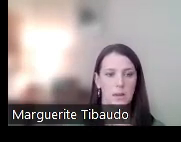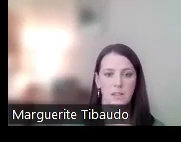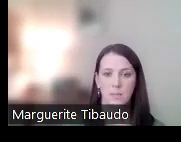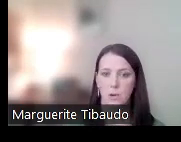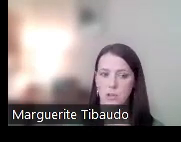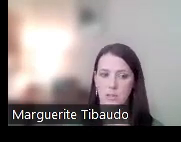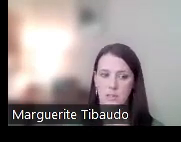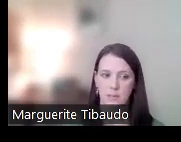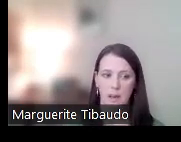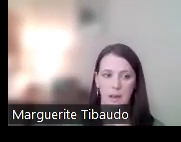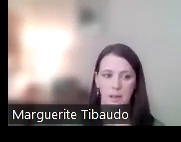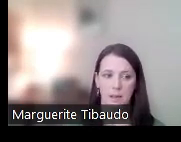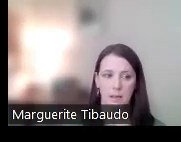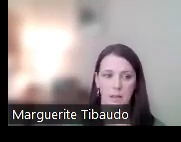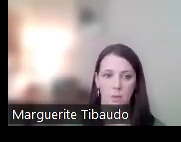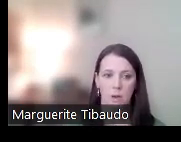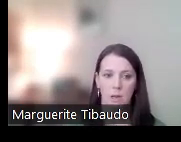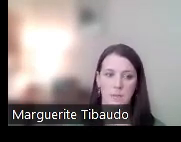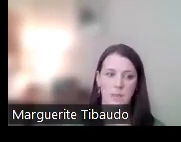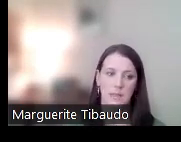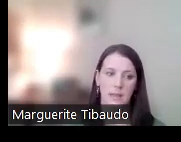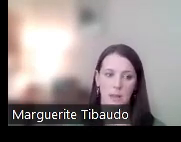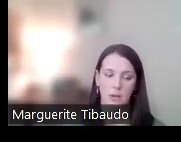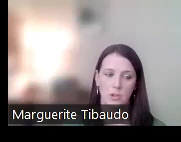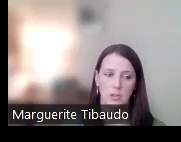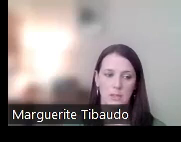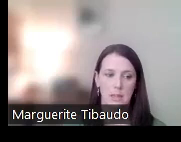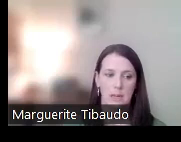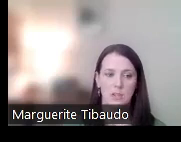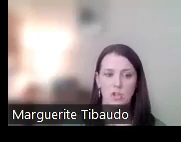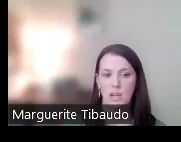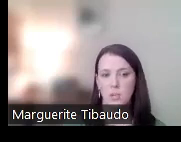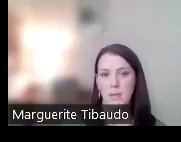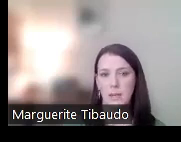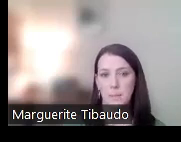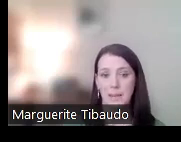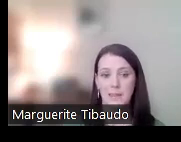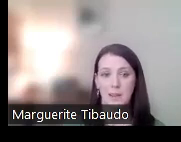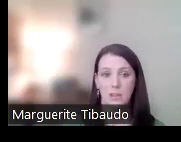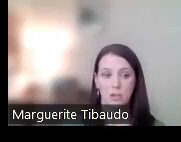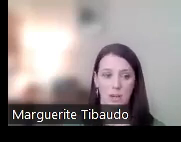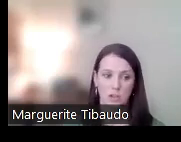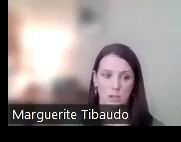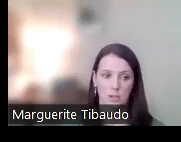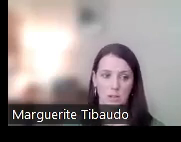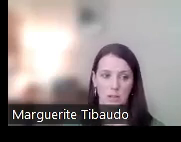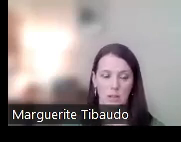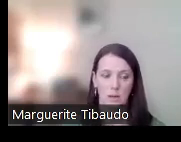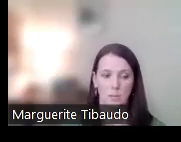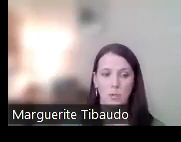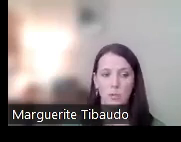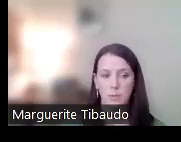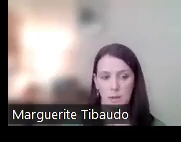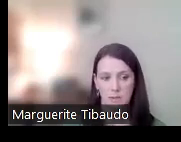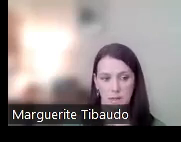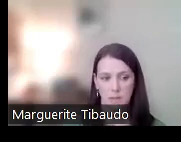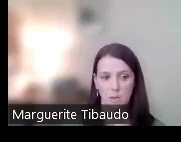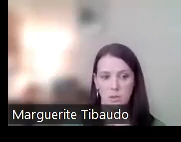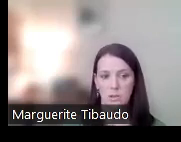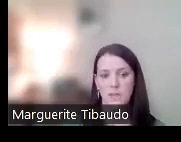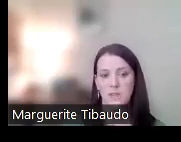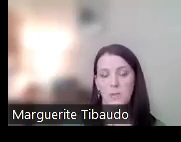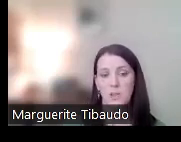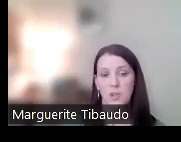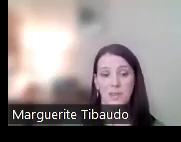For the impact of motion in CDI, when it comes to sign language, signs change meaning based on the direction. Movement of